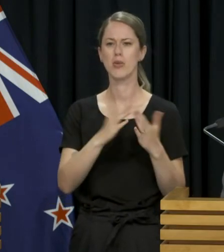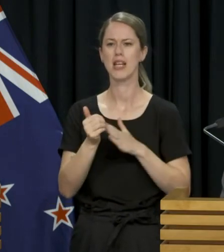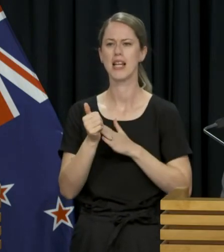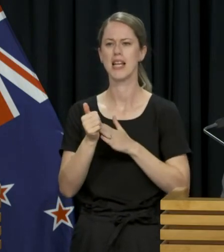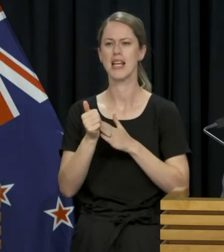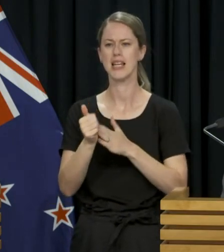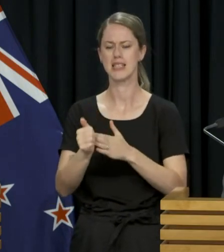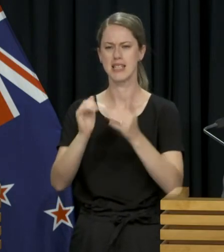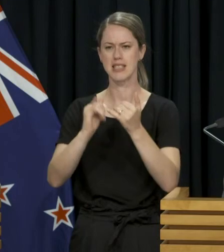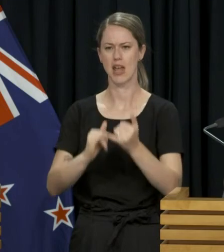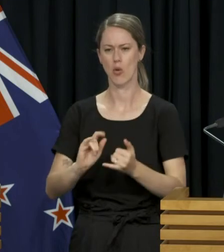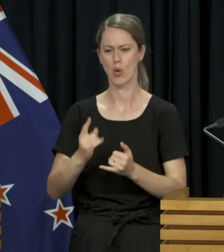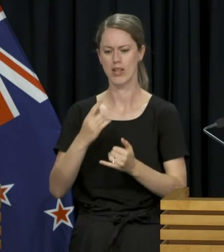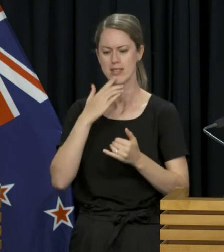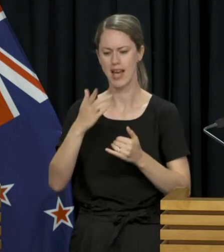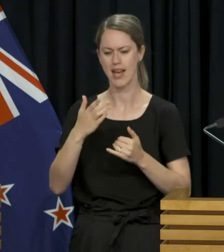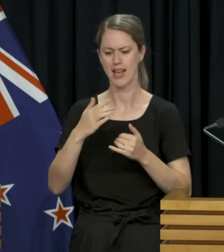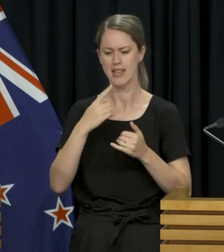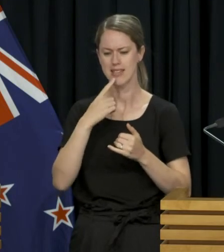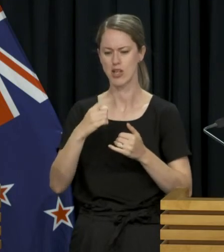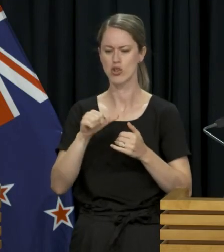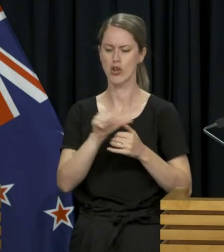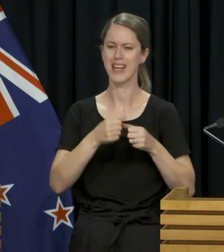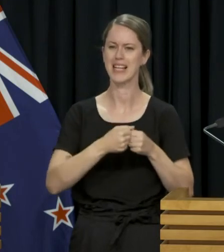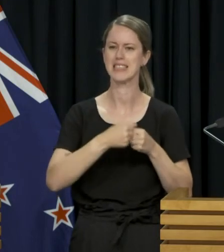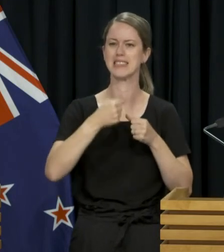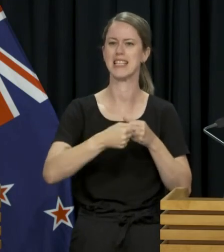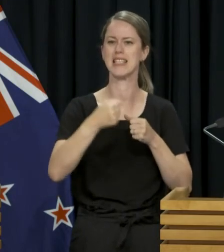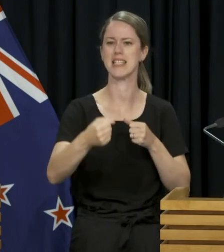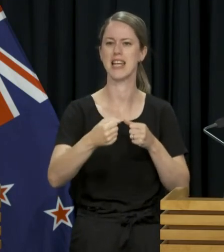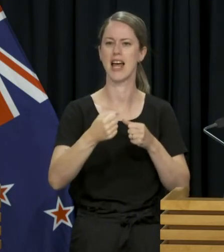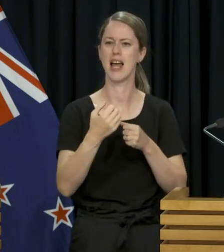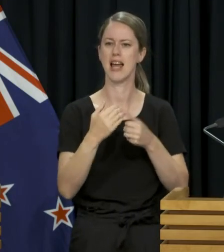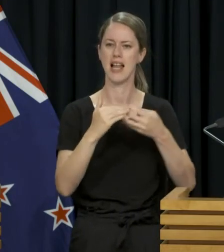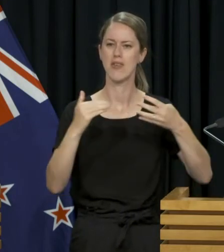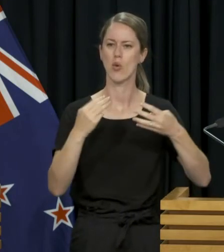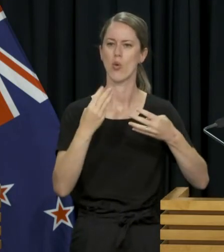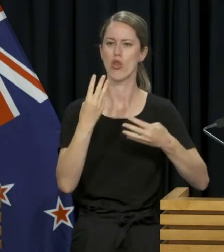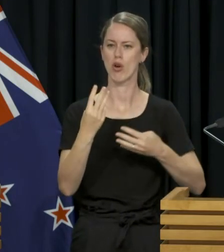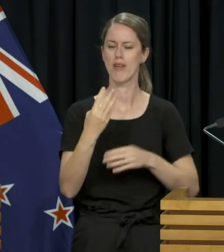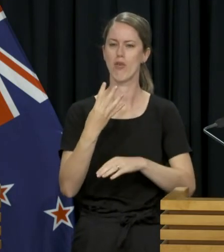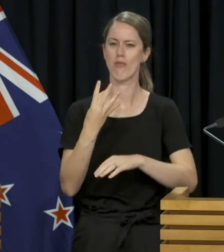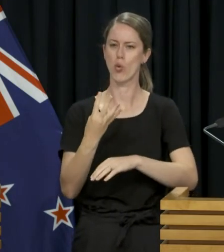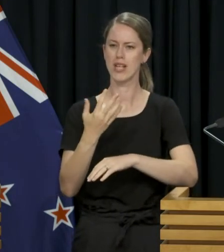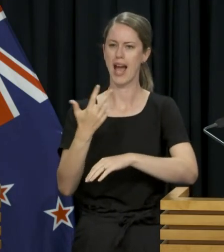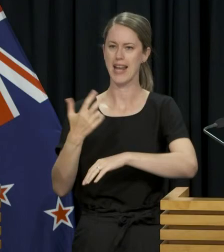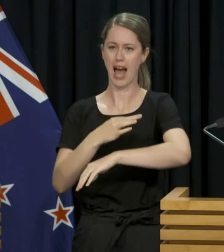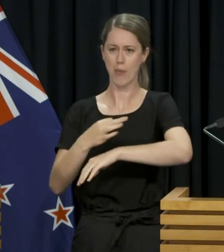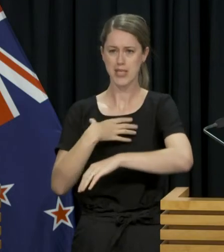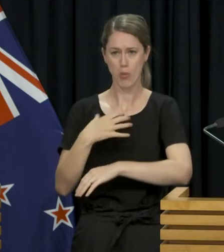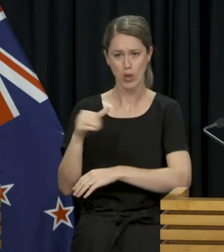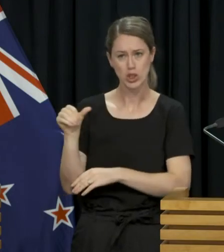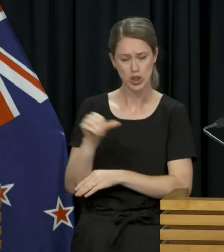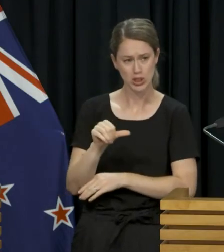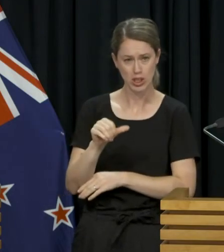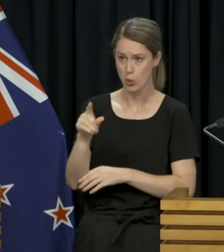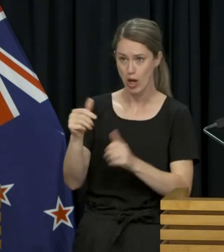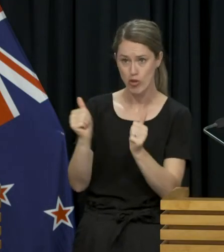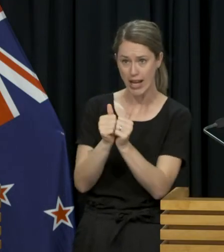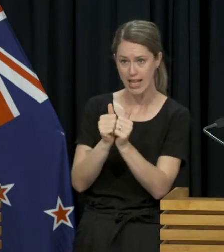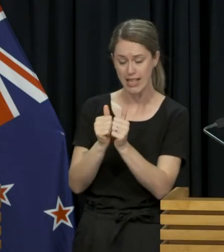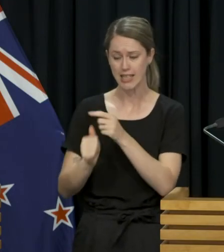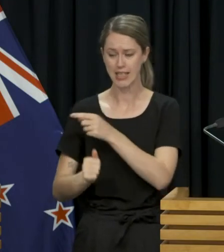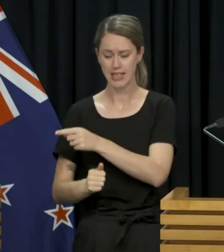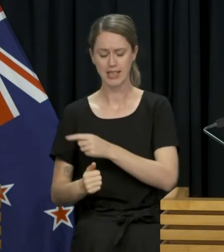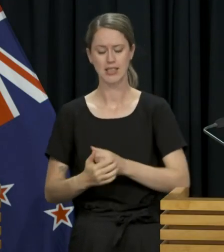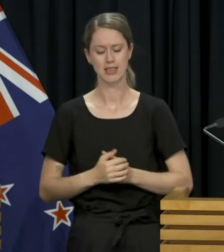48 hours to level 3 would help alleviate some of the stress and anxiety amongst the community they're currently observing. Would you agree with that?